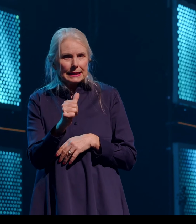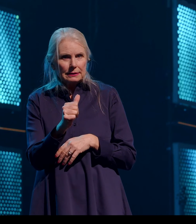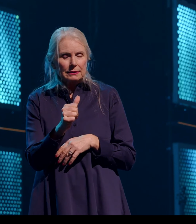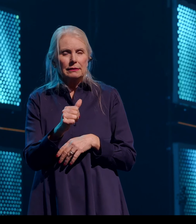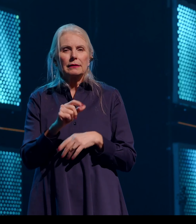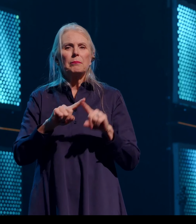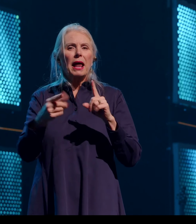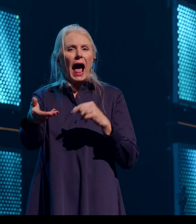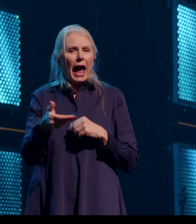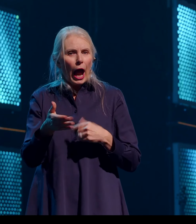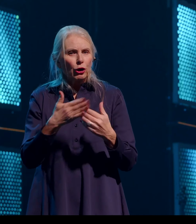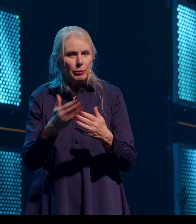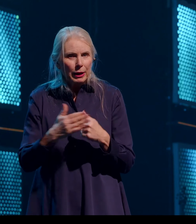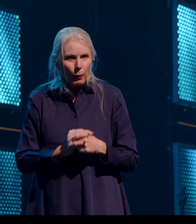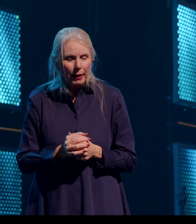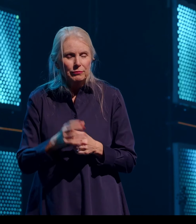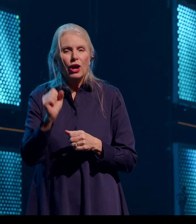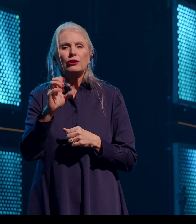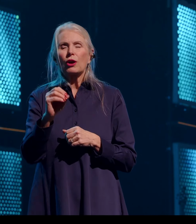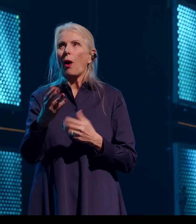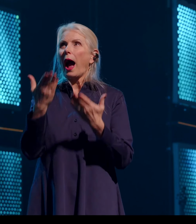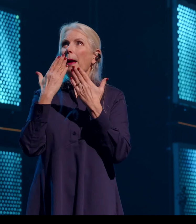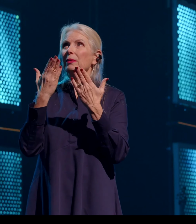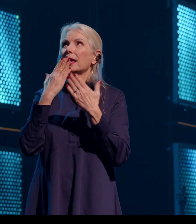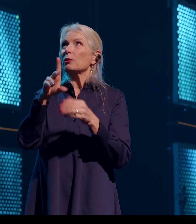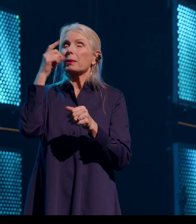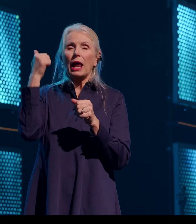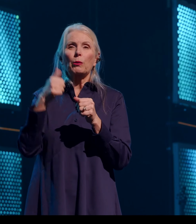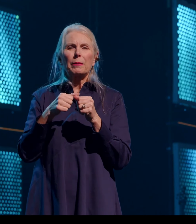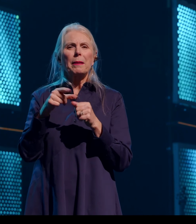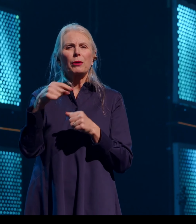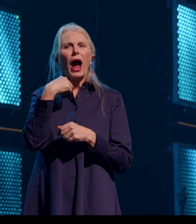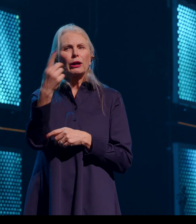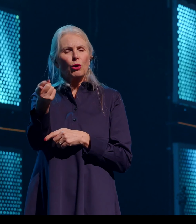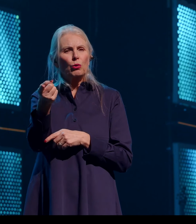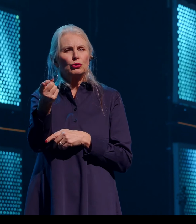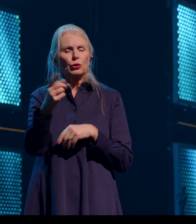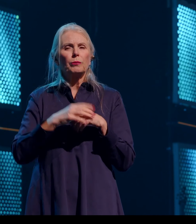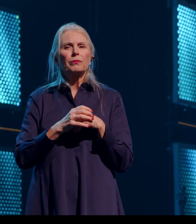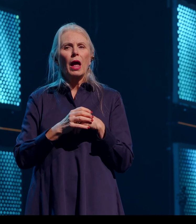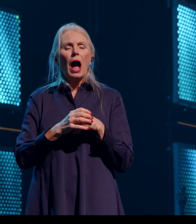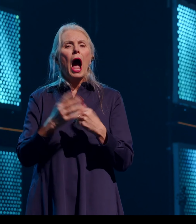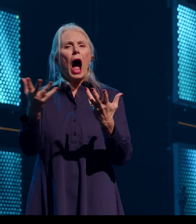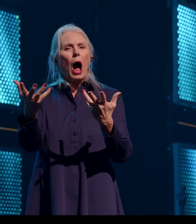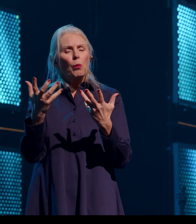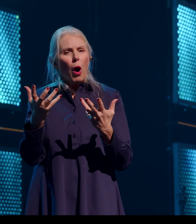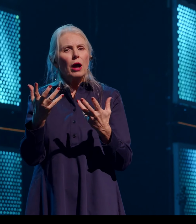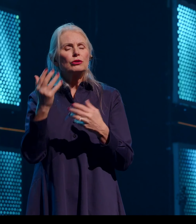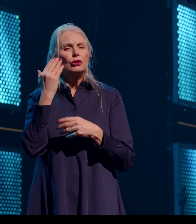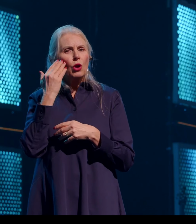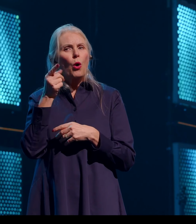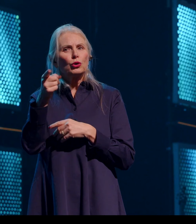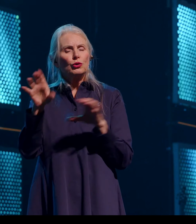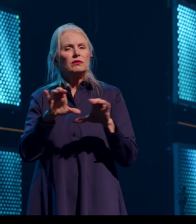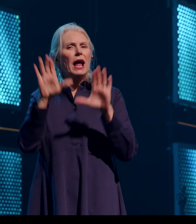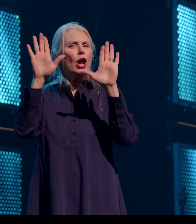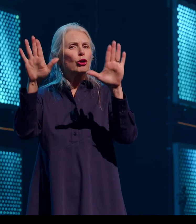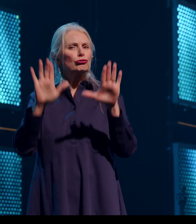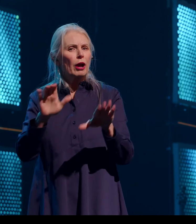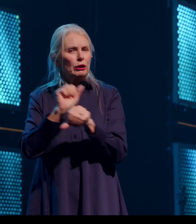anyway. But I'm thankful for you, Kendall. I remember I told you that I know you could do a great job doing